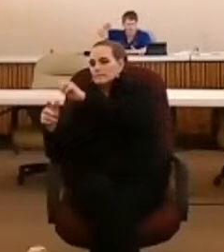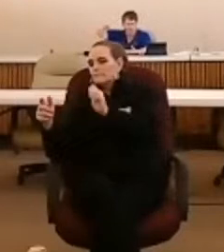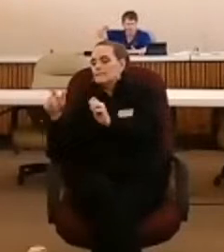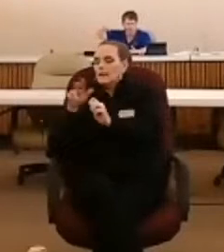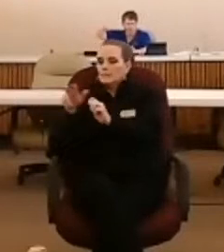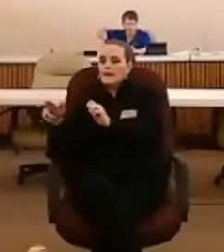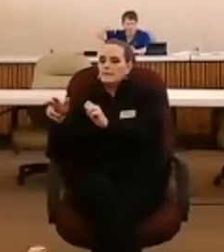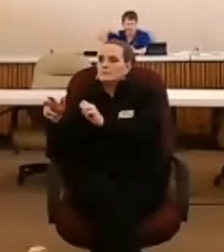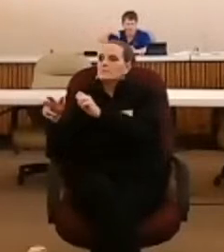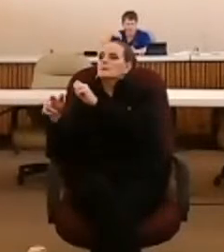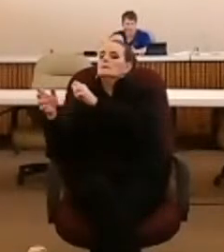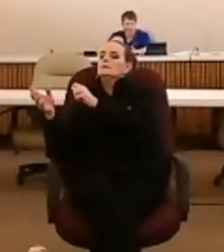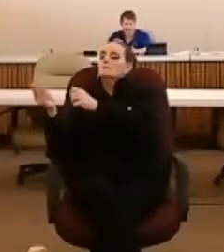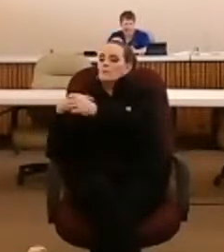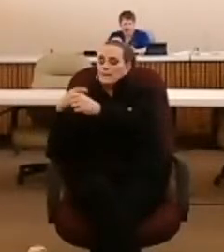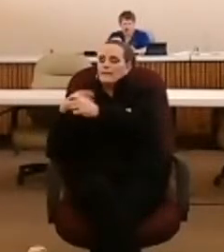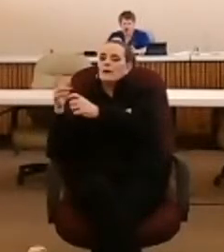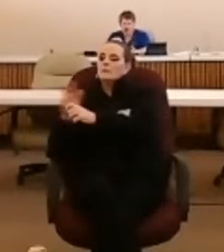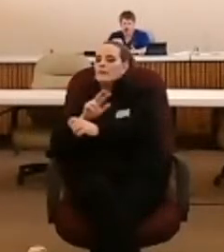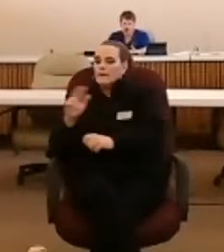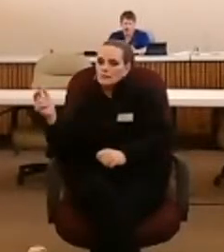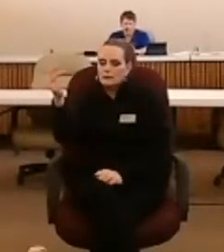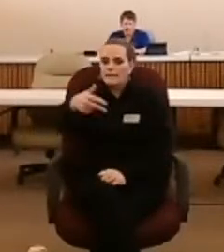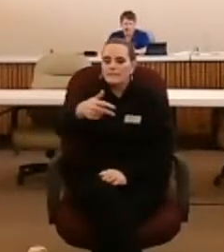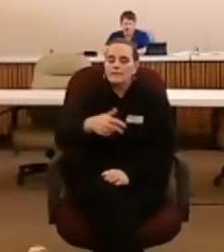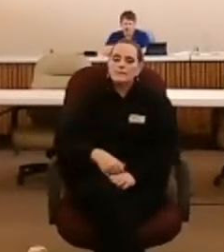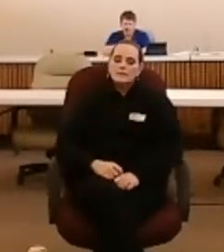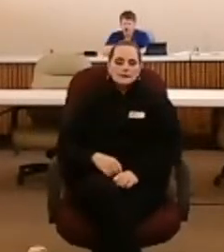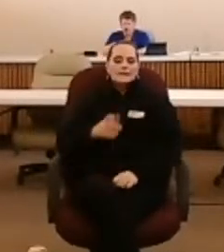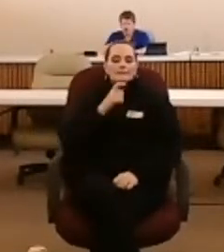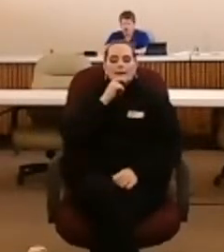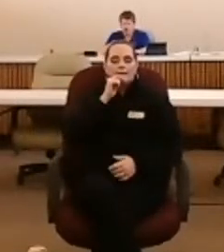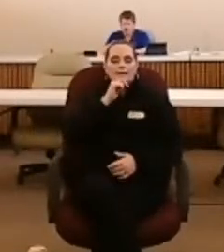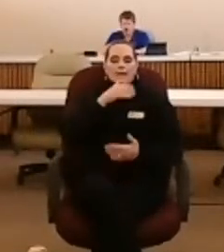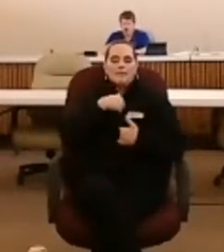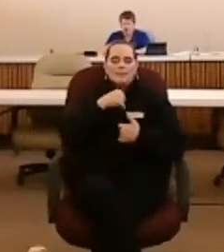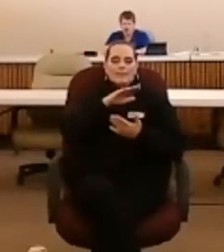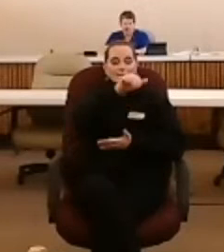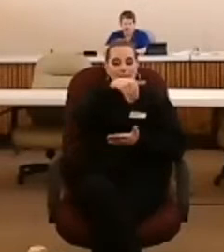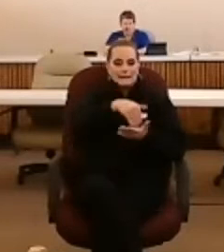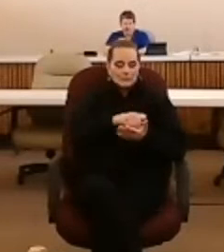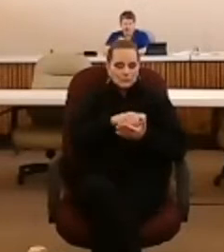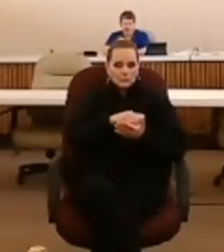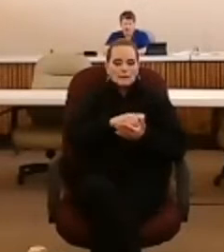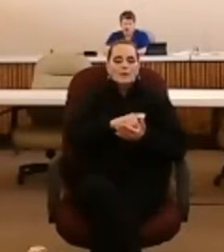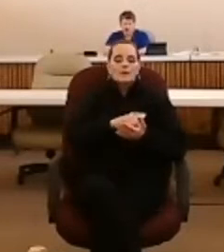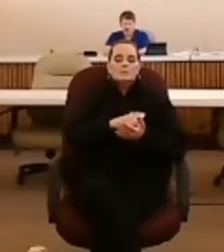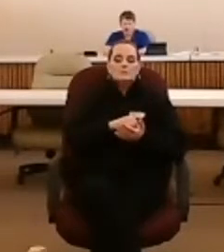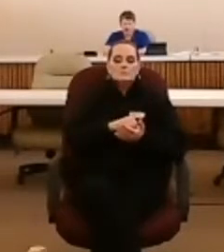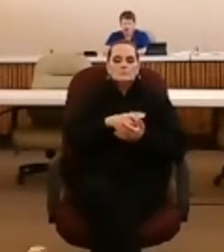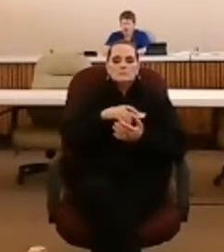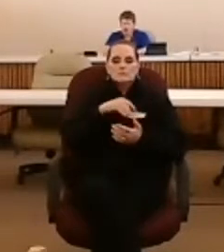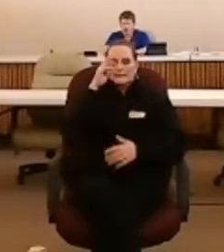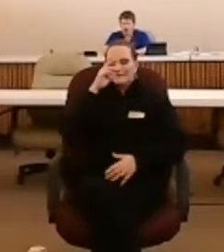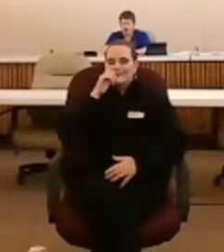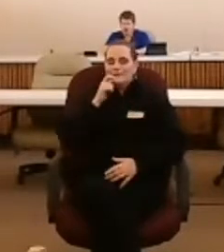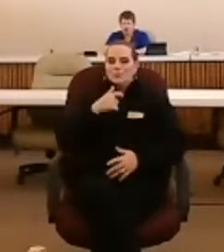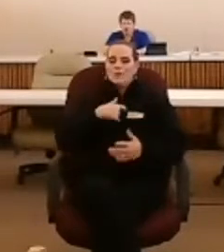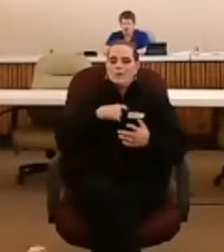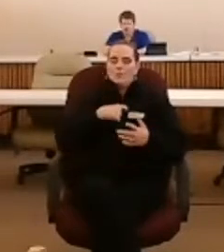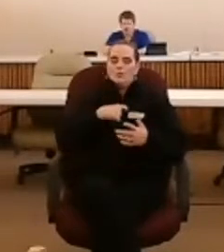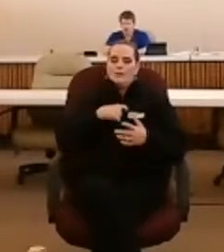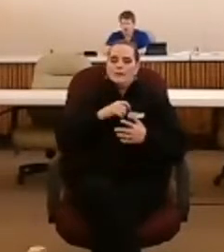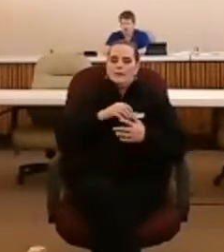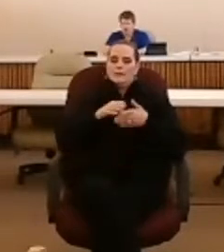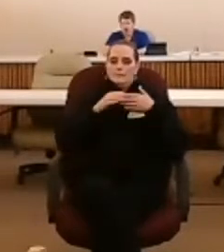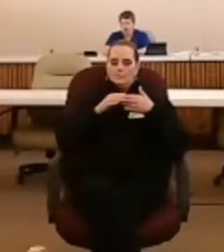into the circle instead of having the mailboxes in the center of the circle, which is where we put the snow. It makes it a